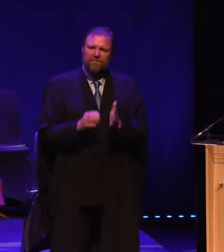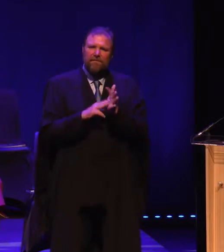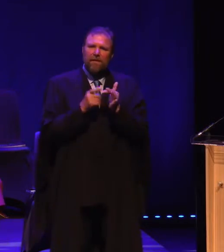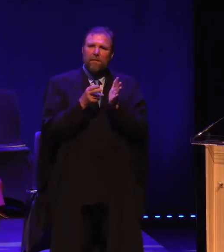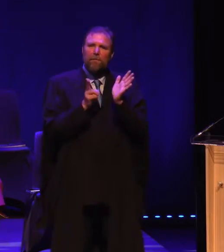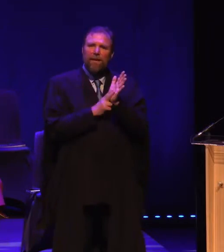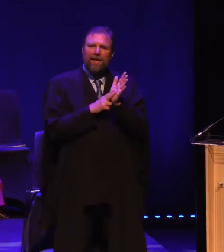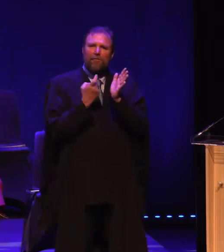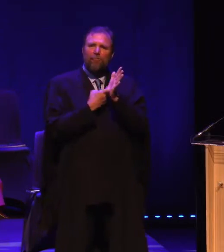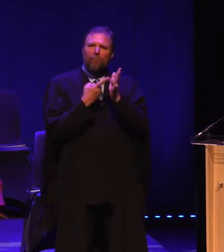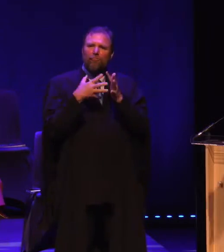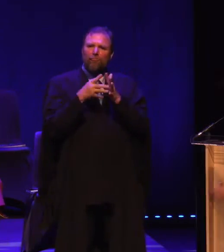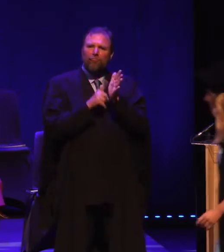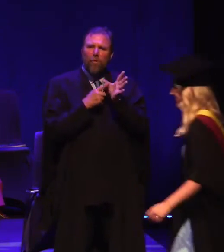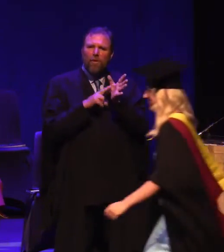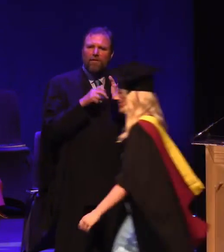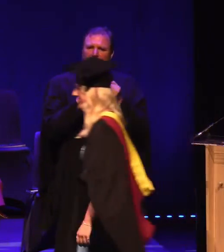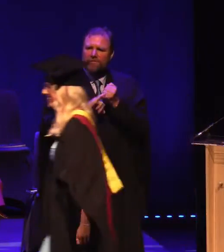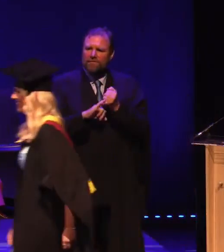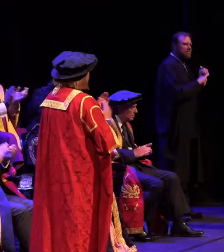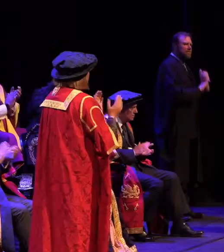Megan Rowland.